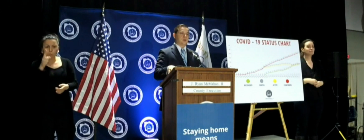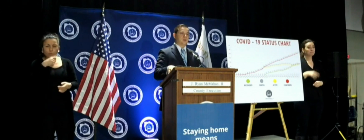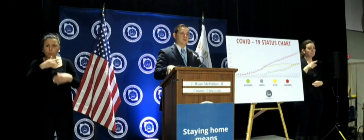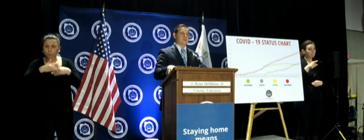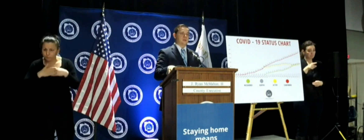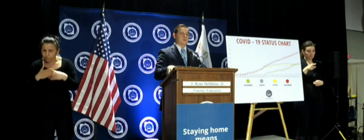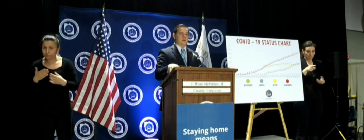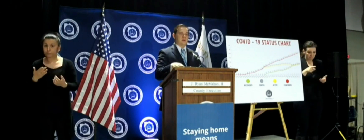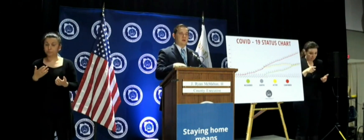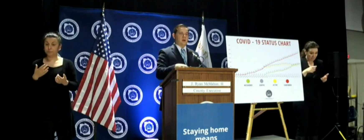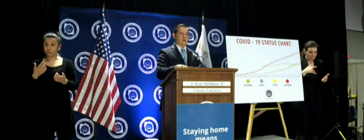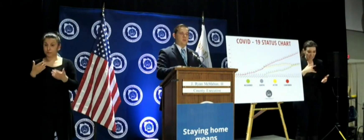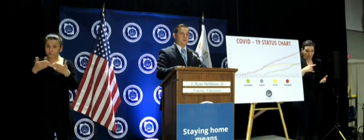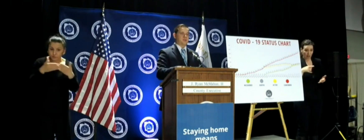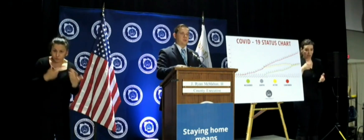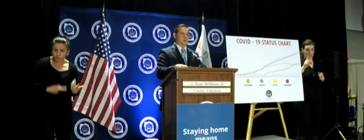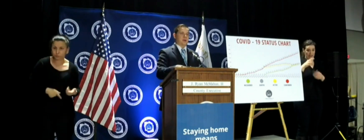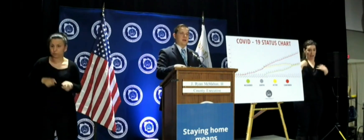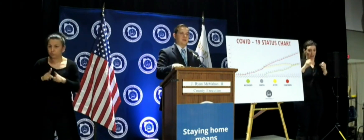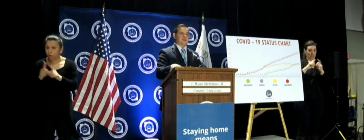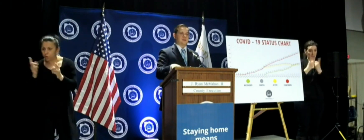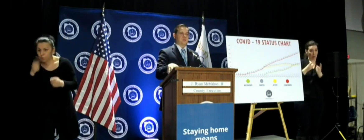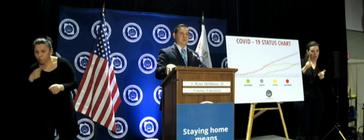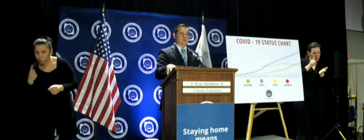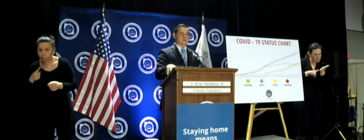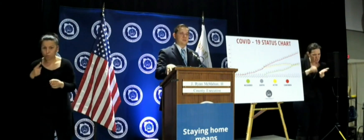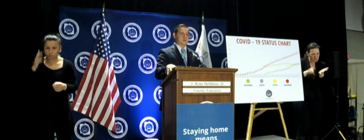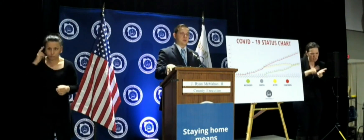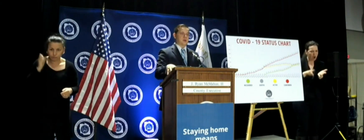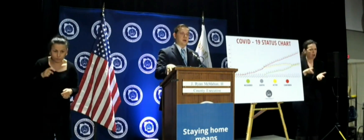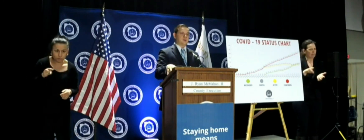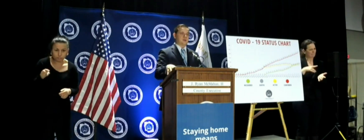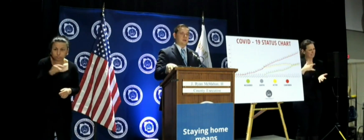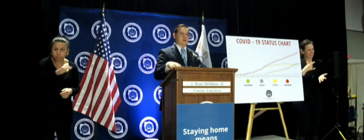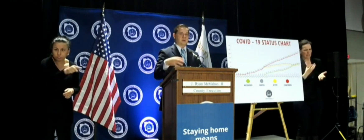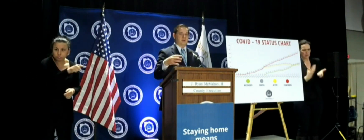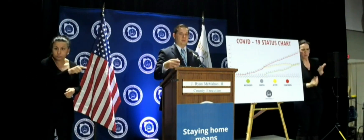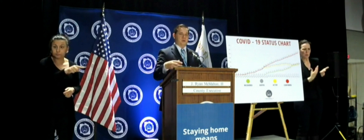to look to see if they potentially were at an essential business